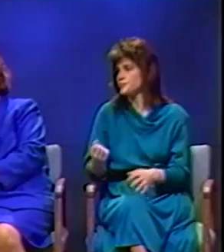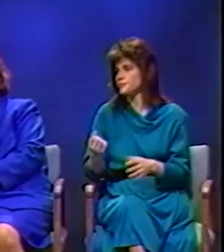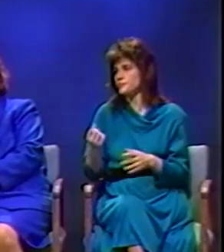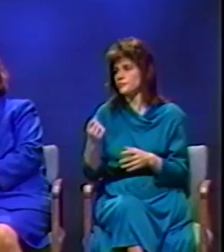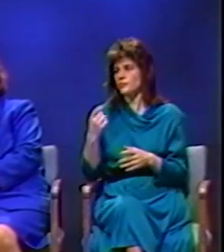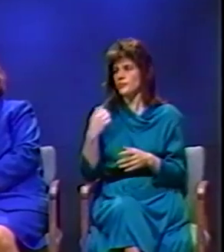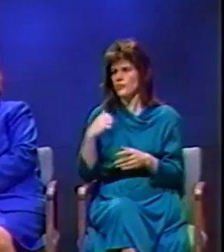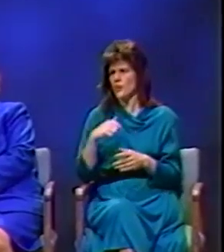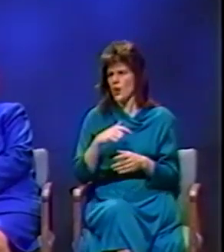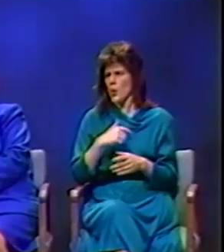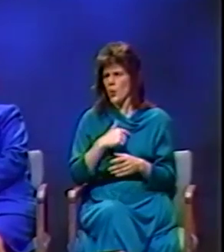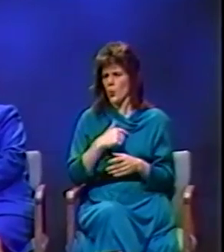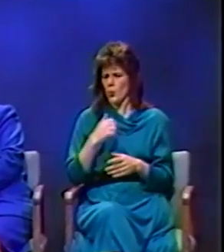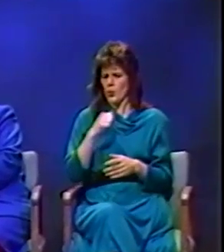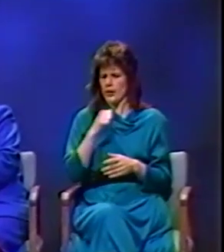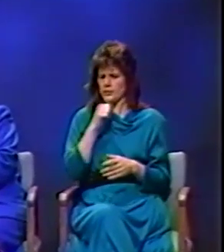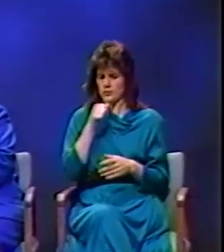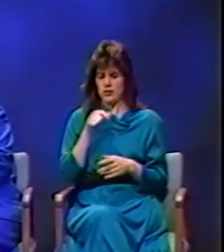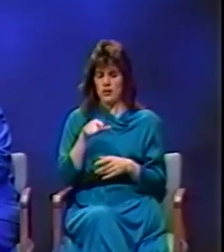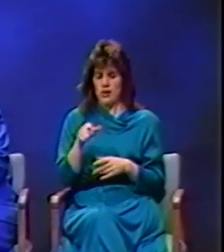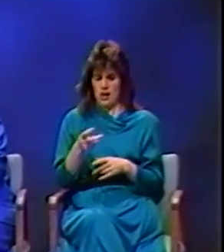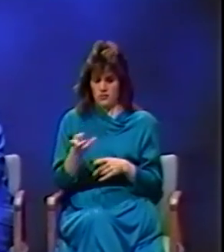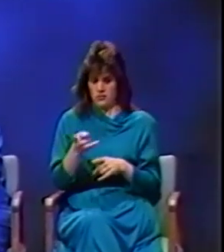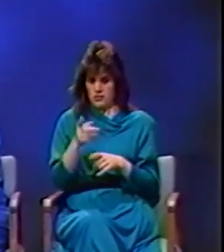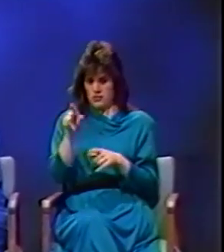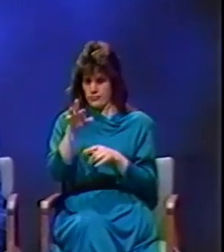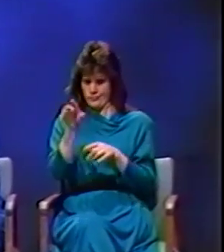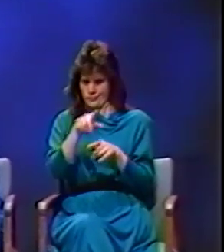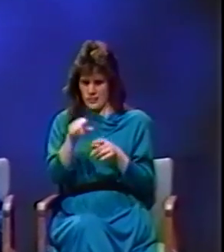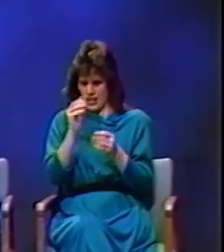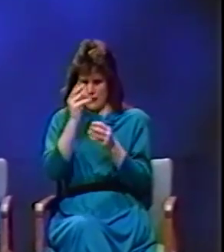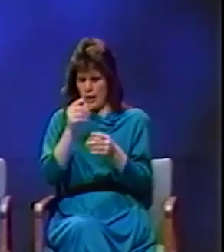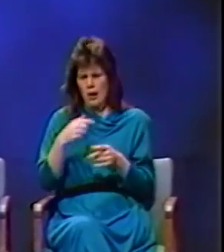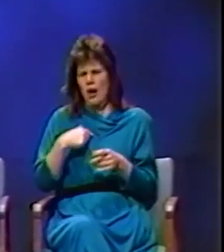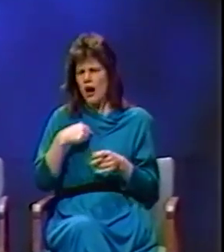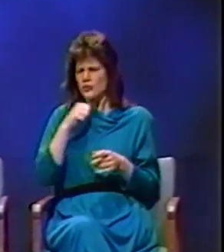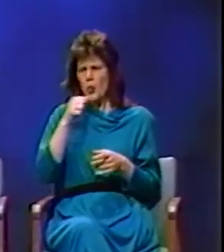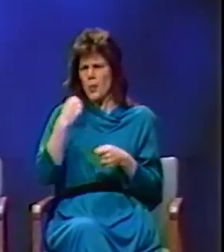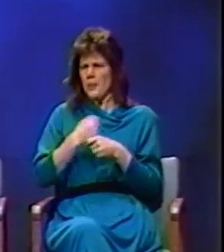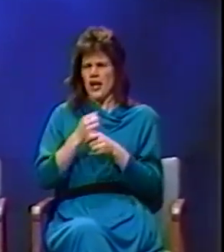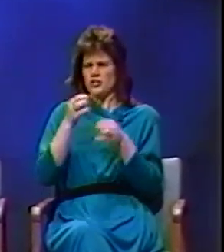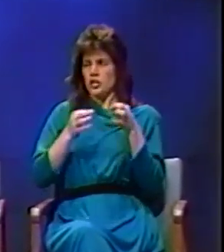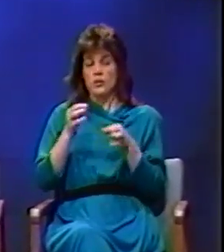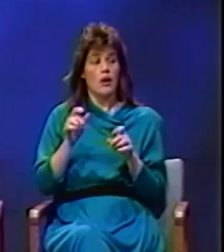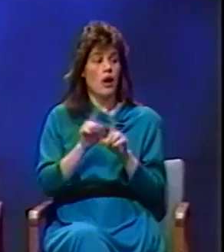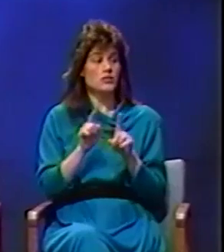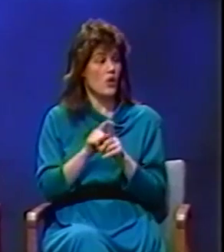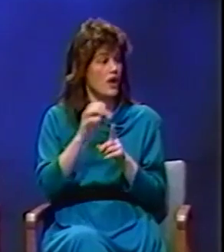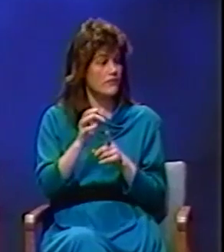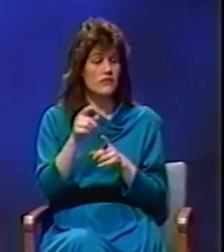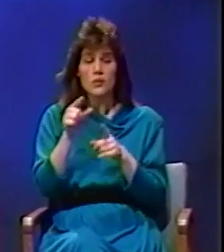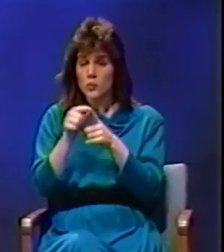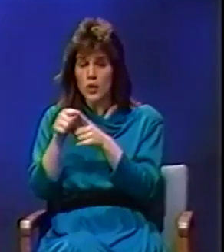judgment with regard to the content of the call, and we do not censor any of the material that goes through the relay